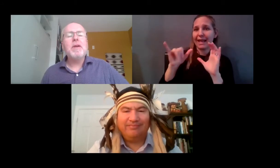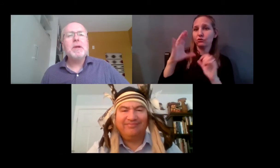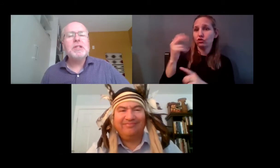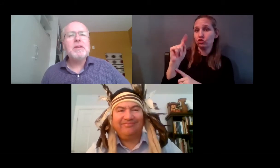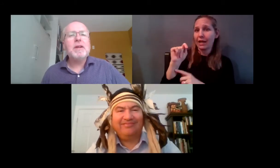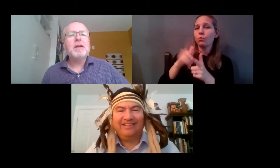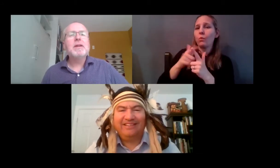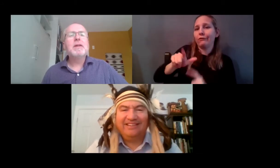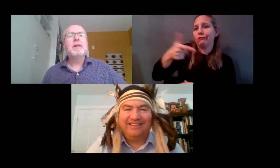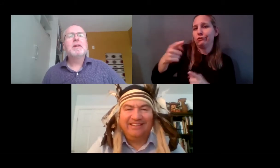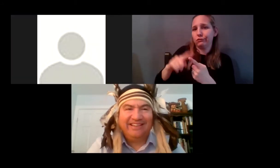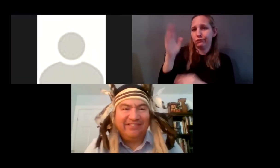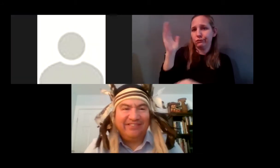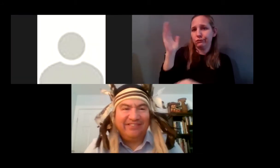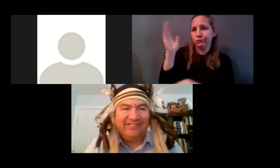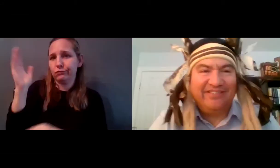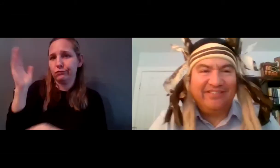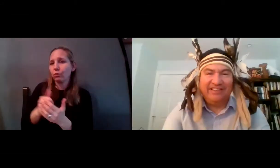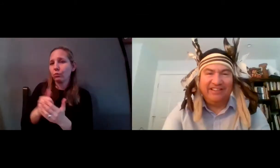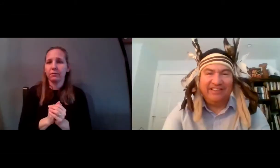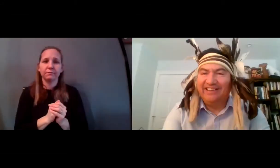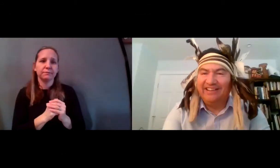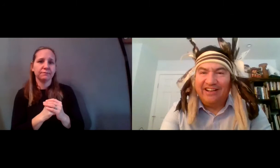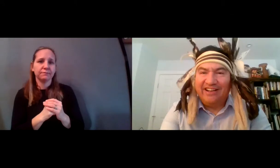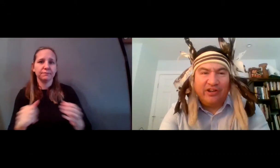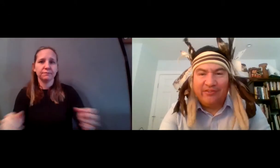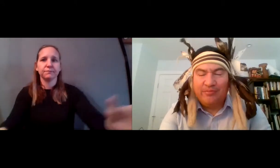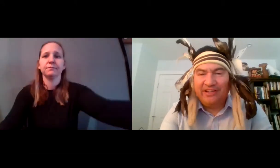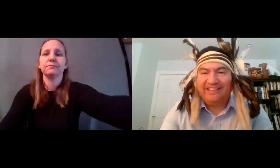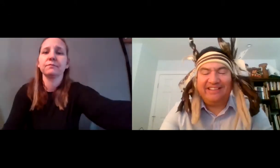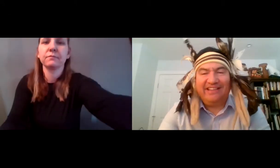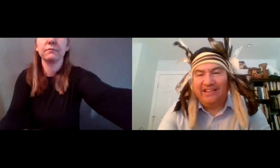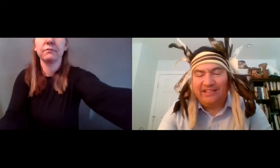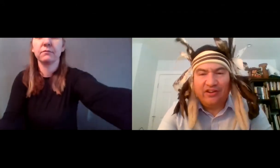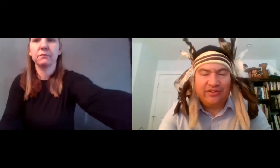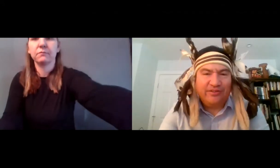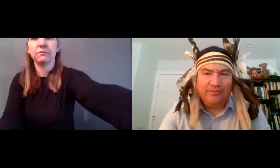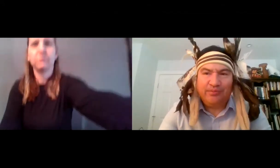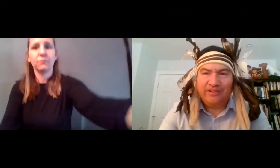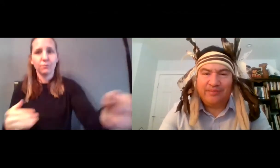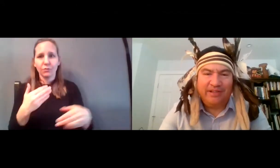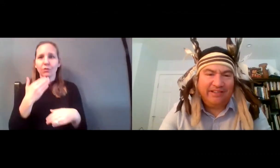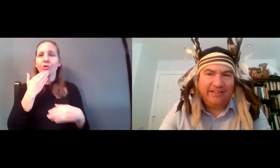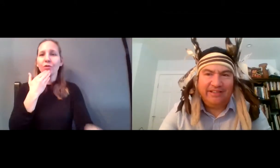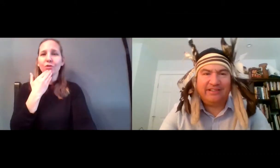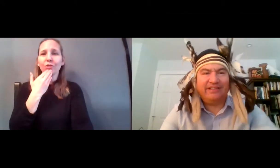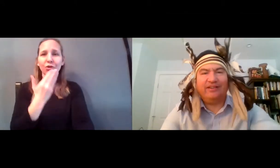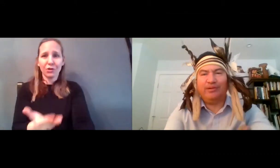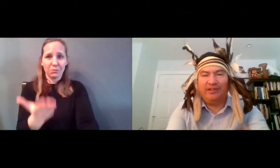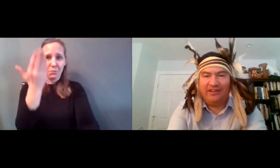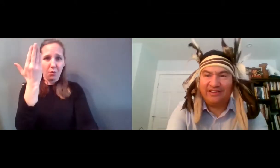Thank you very much, Chief Ian. Yeah, fantastic. Thanks, Peter. Good morning, everybody. It's an honor to participate in